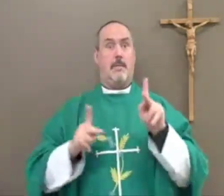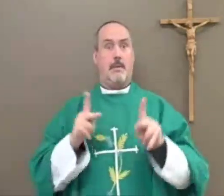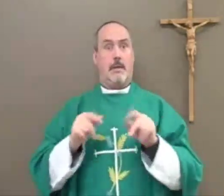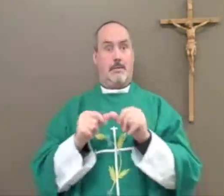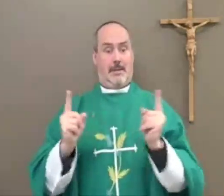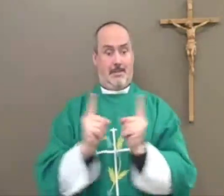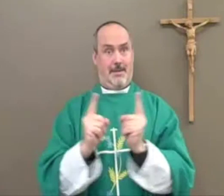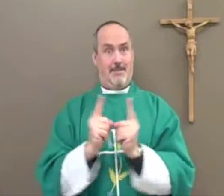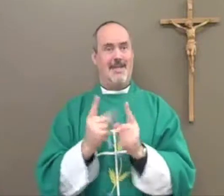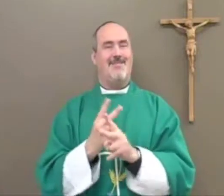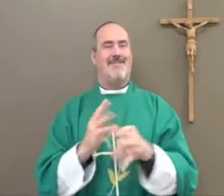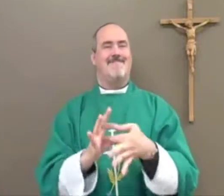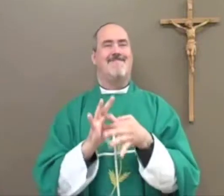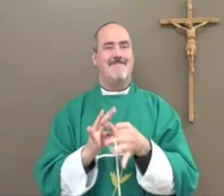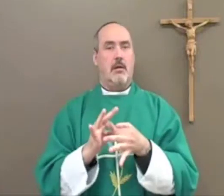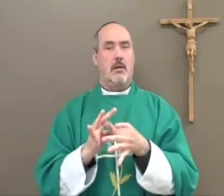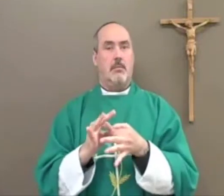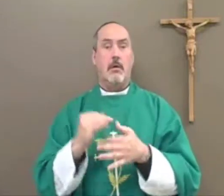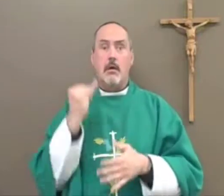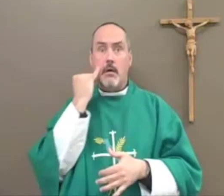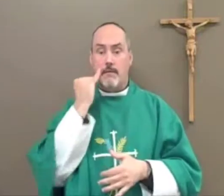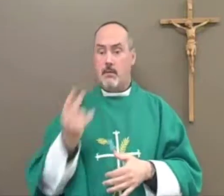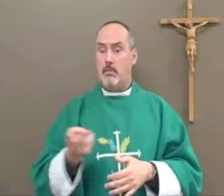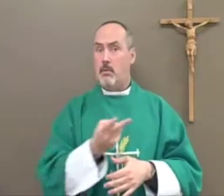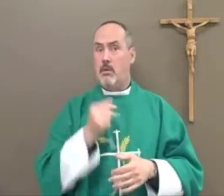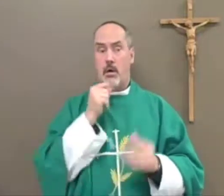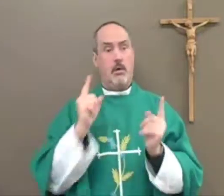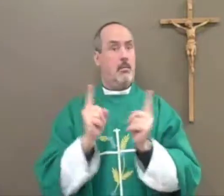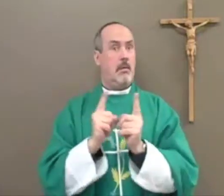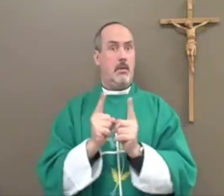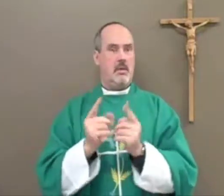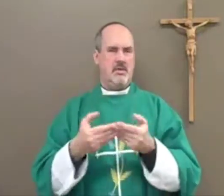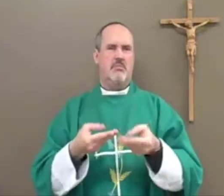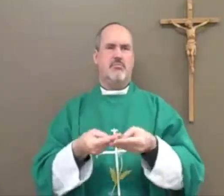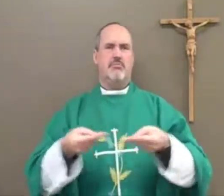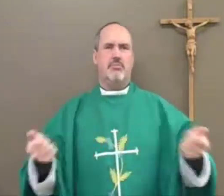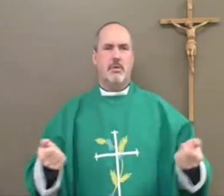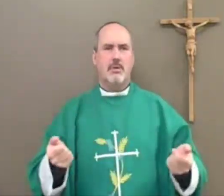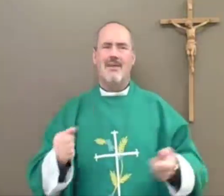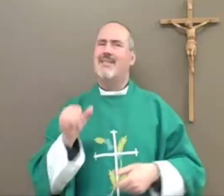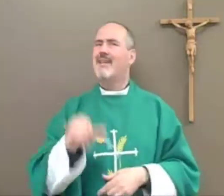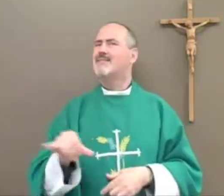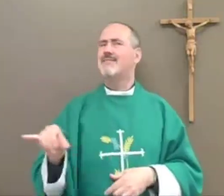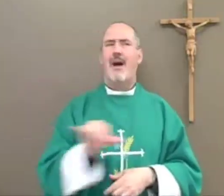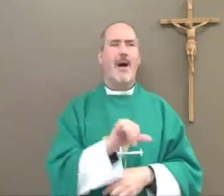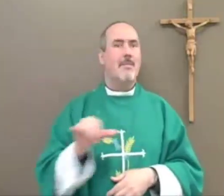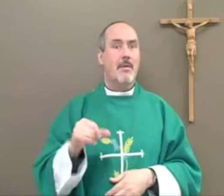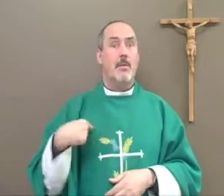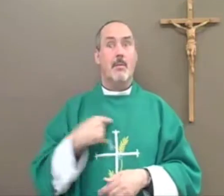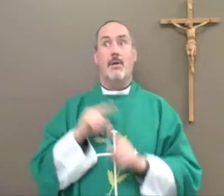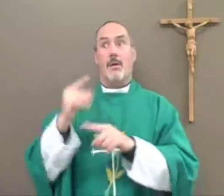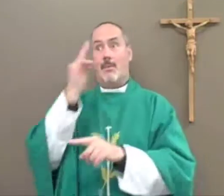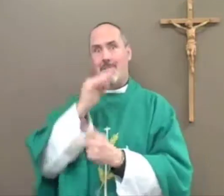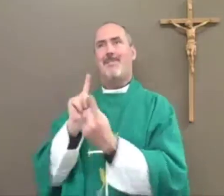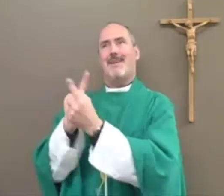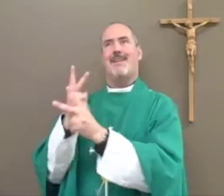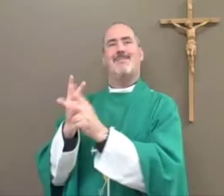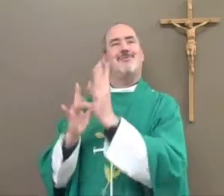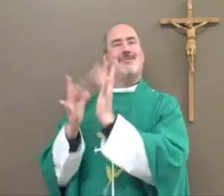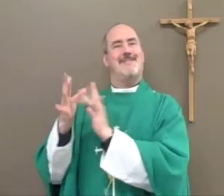Going back to those two people that meet all the time, they become good friends, and if they don't meet, then their friendship goes away. It's